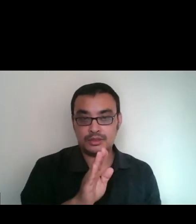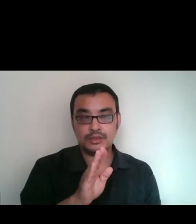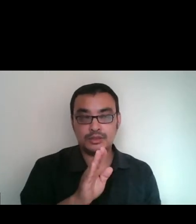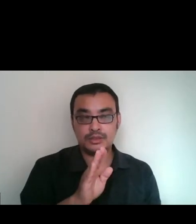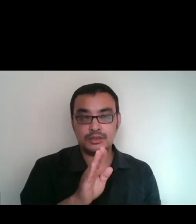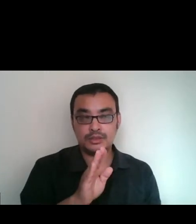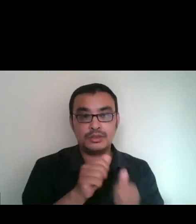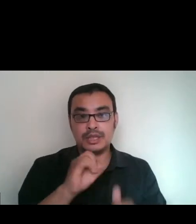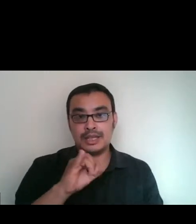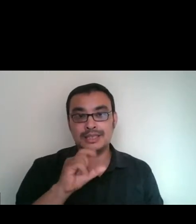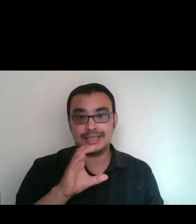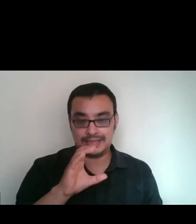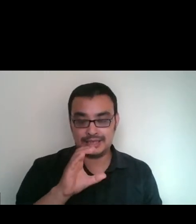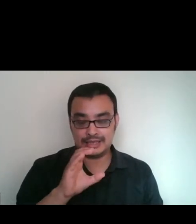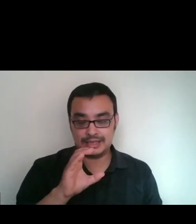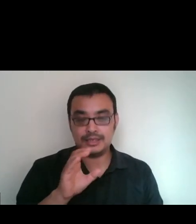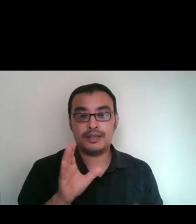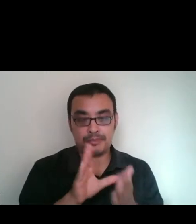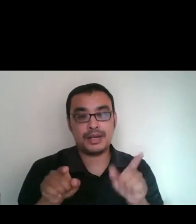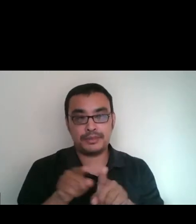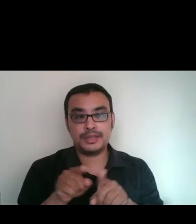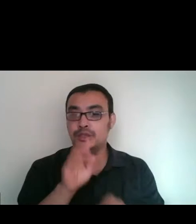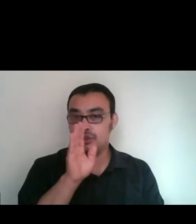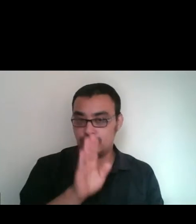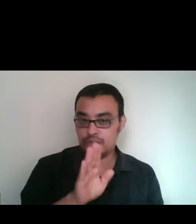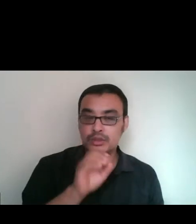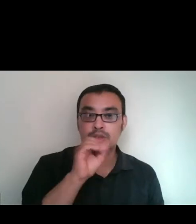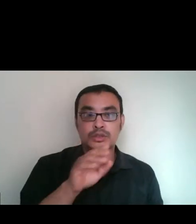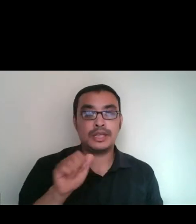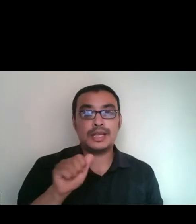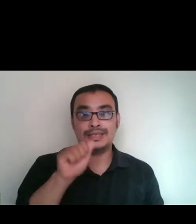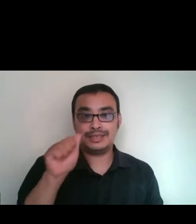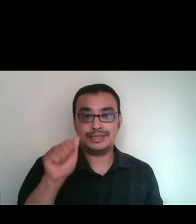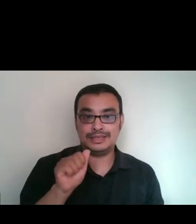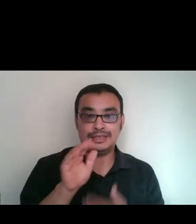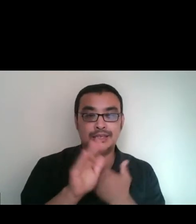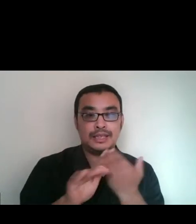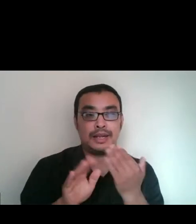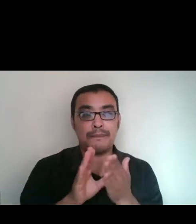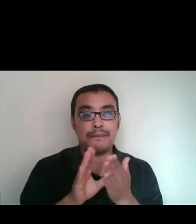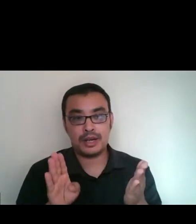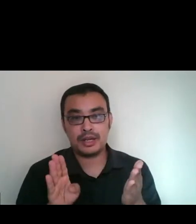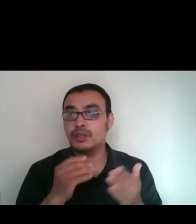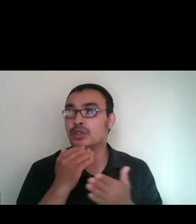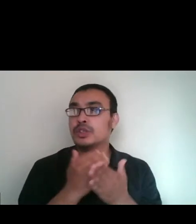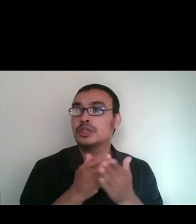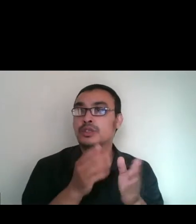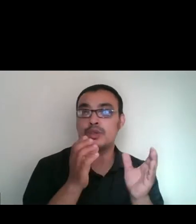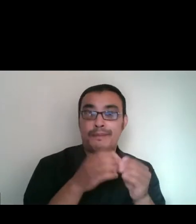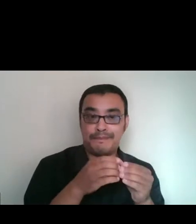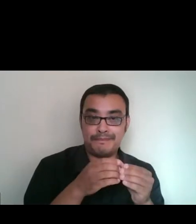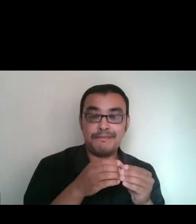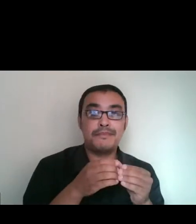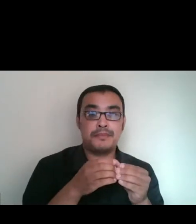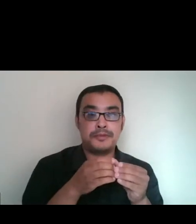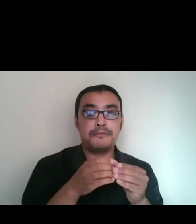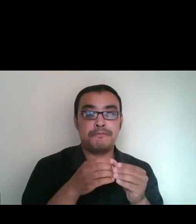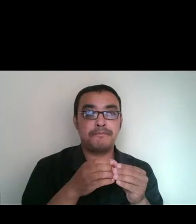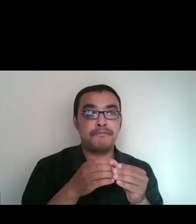how the group will talk behalf of, as a pressure group of the this IPs and pastoralists and